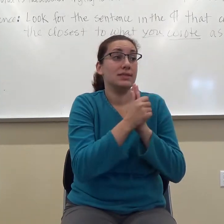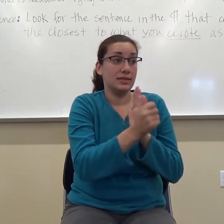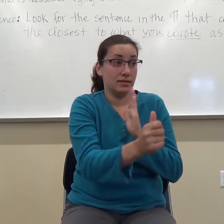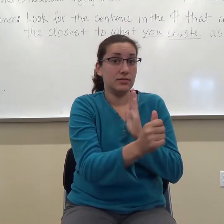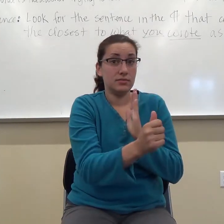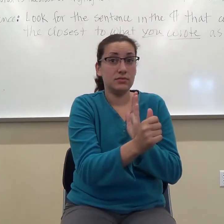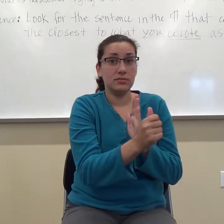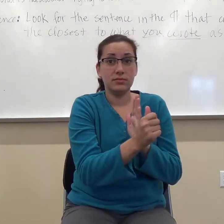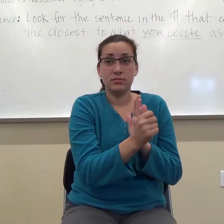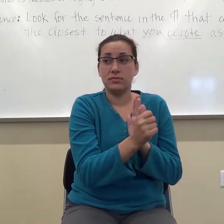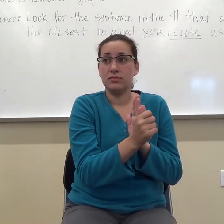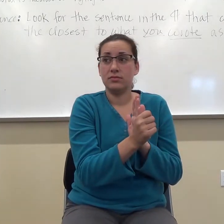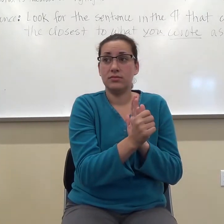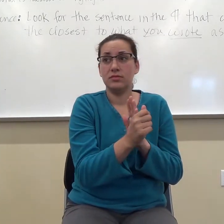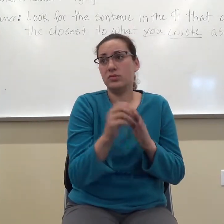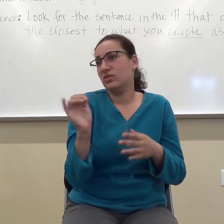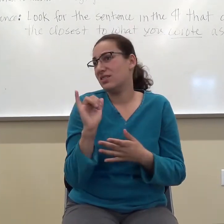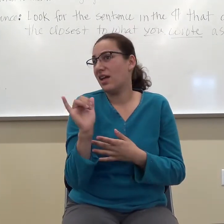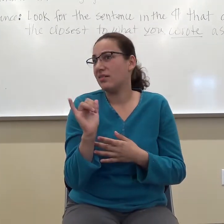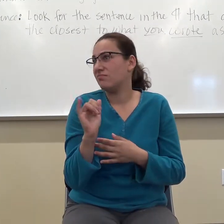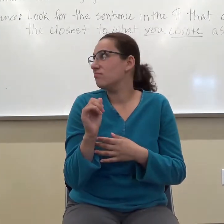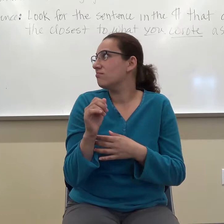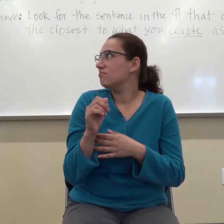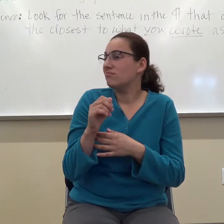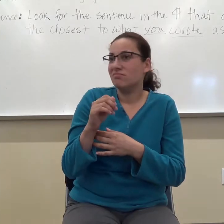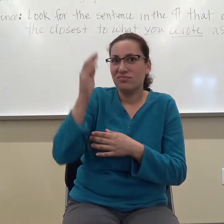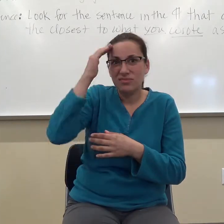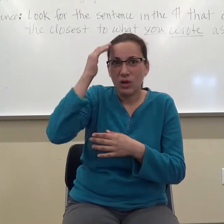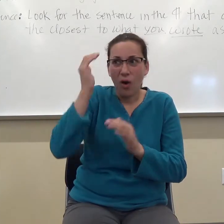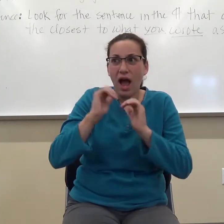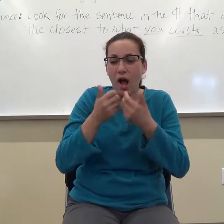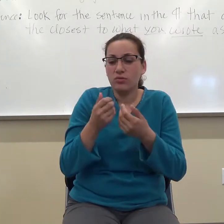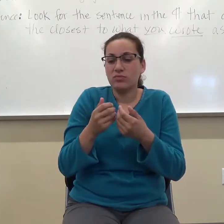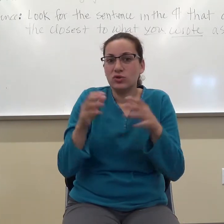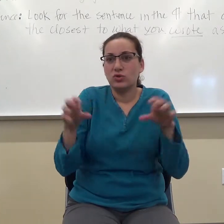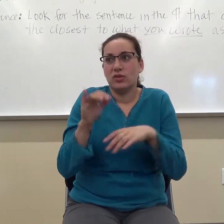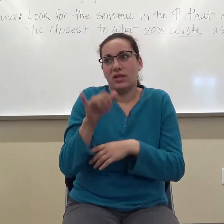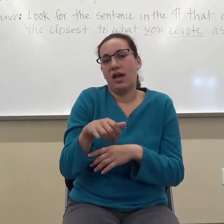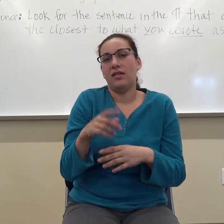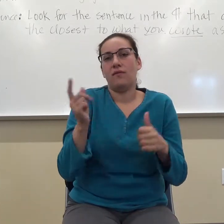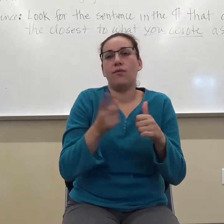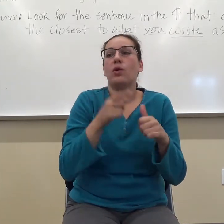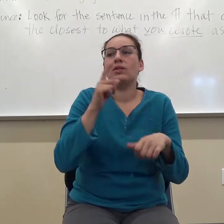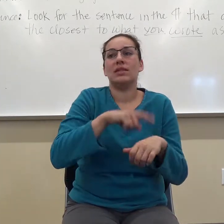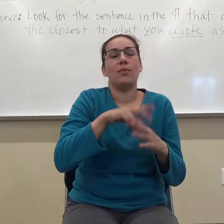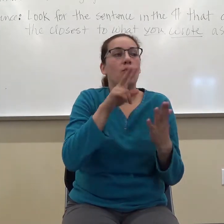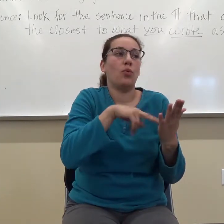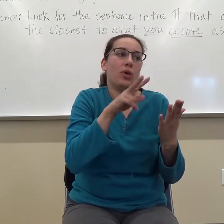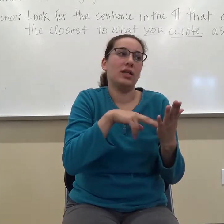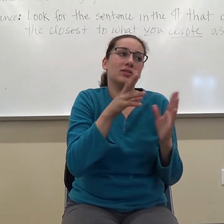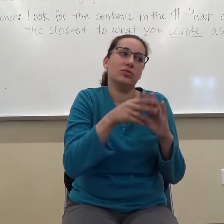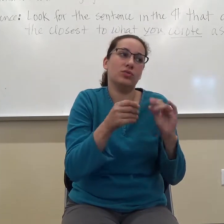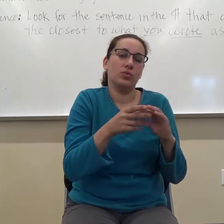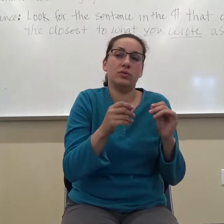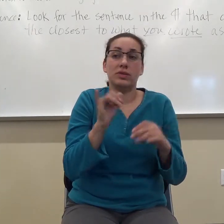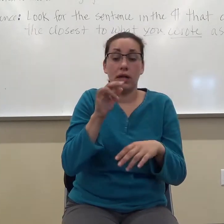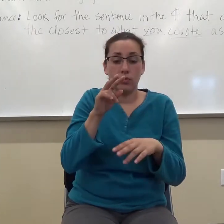to just do that in your first read through. Just kind of look and say, okay, yeah,